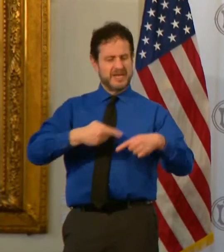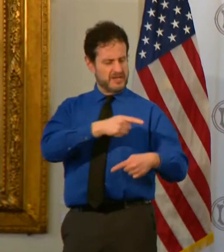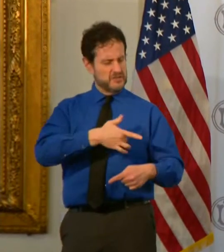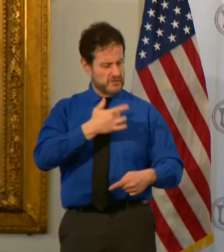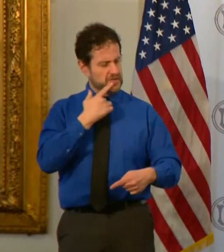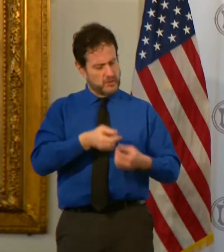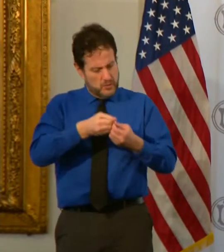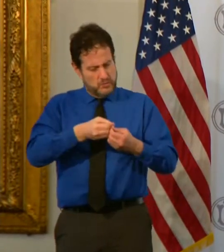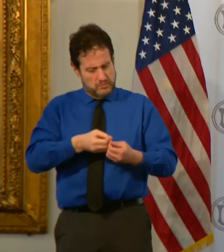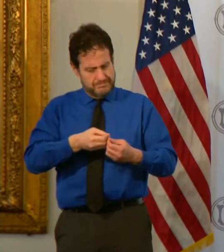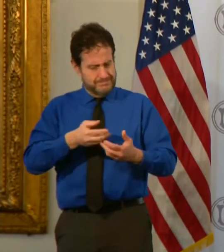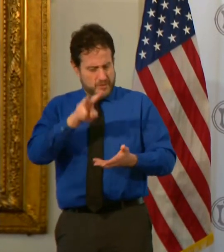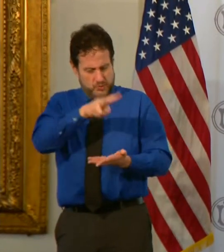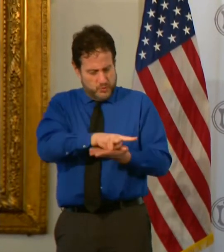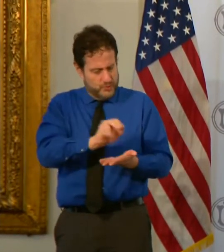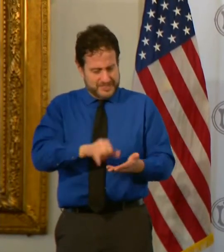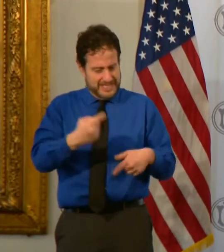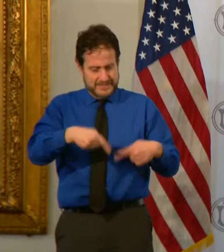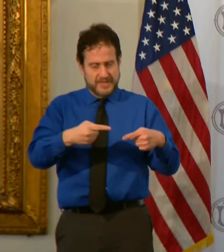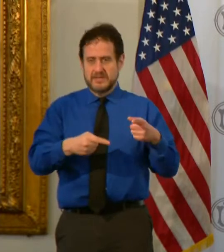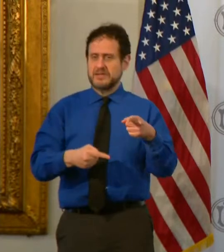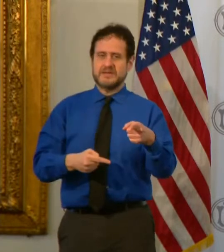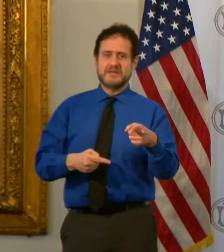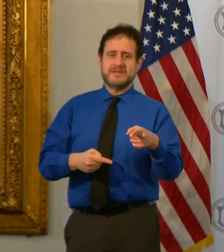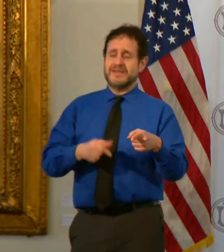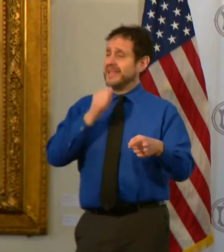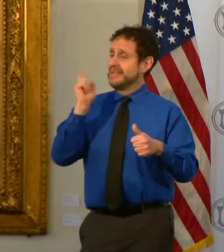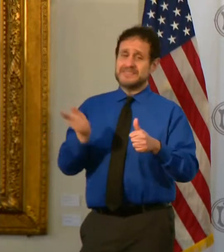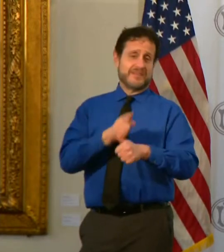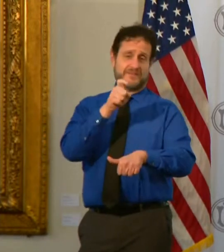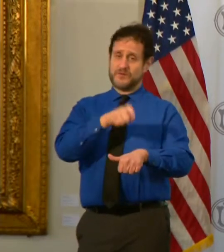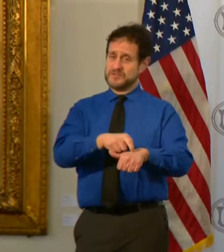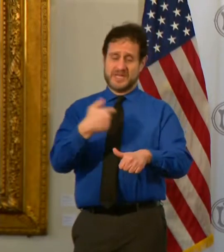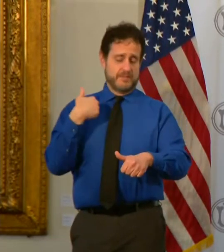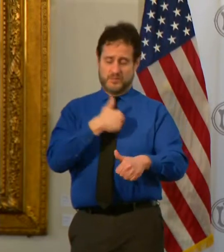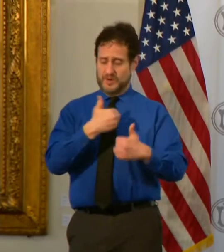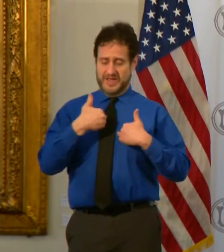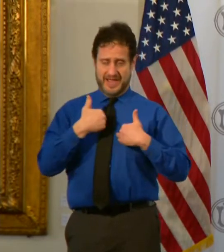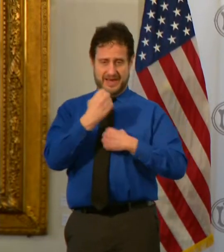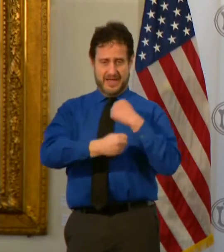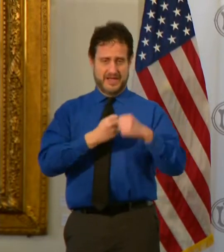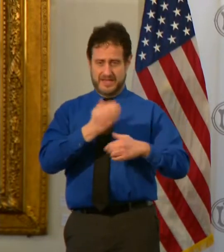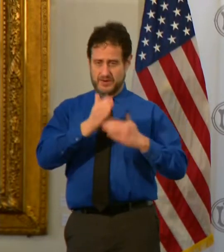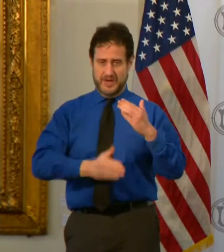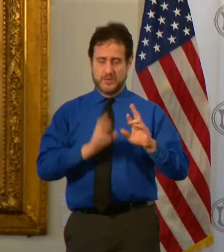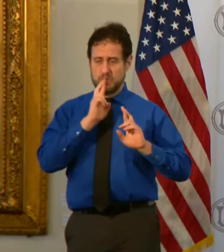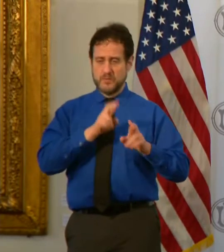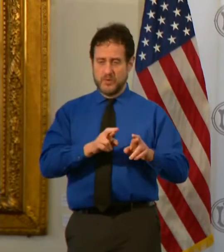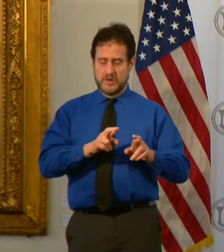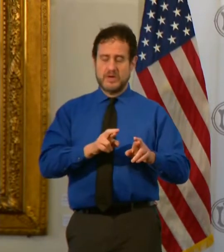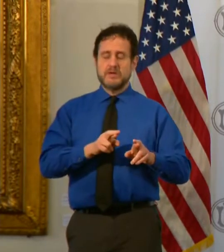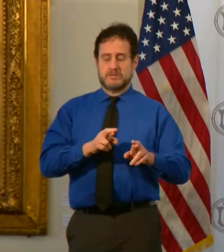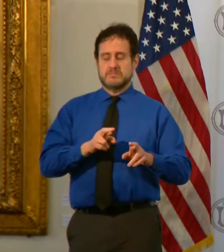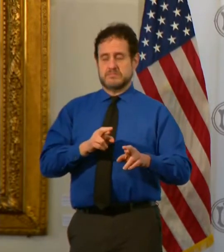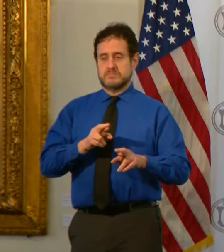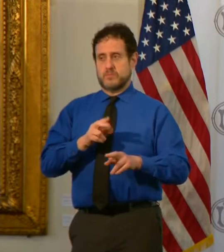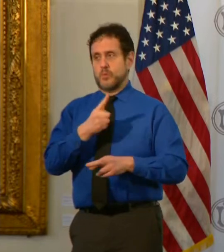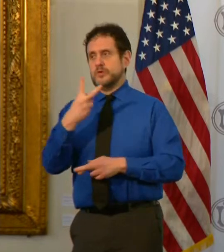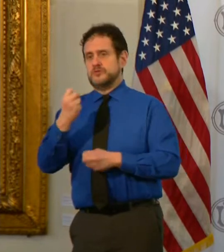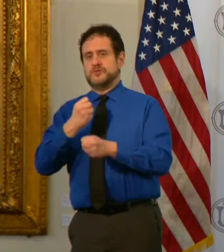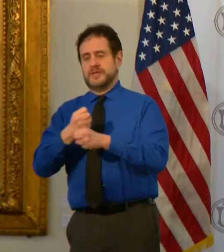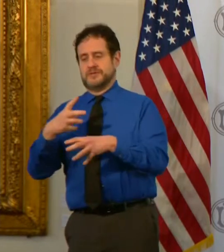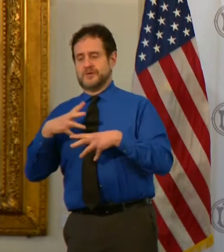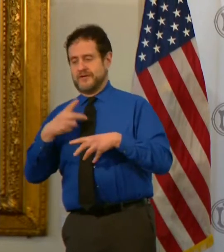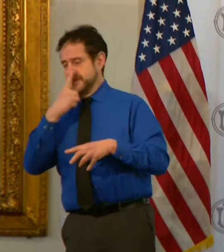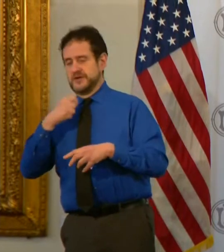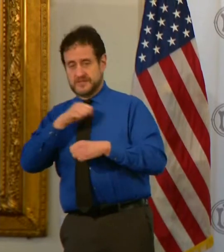debate? Well, first, this isn't the first time we've done a year-end report. We've had a couple years off, largely because of the pandemic. When I